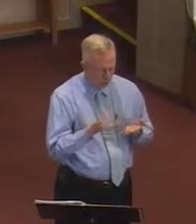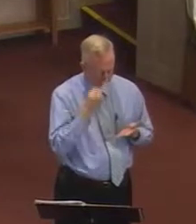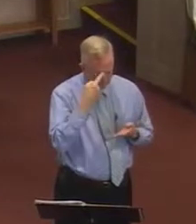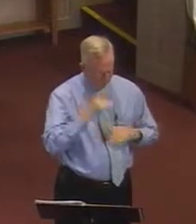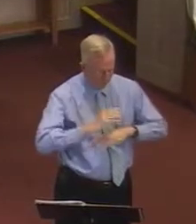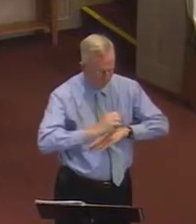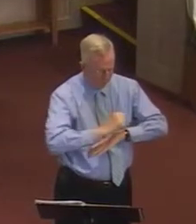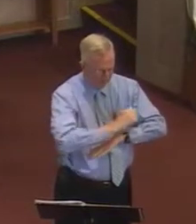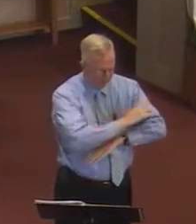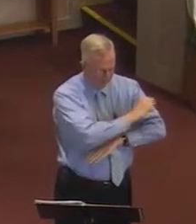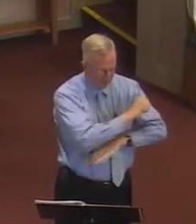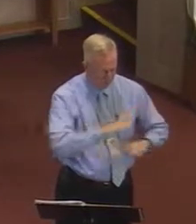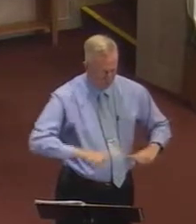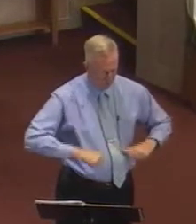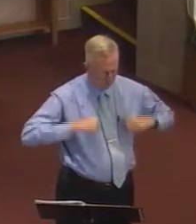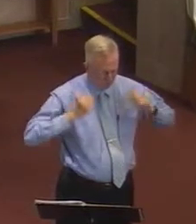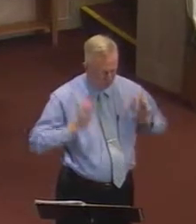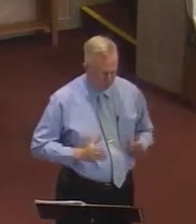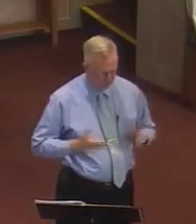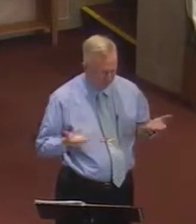survivors right here in the church,